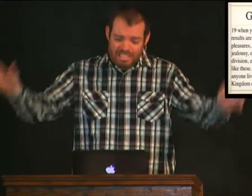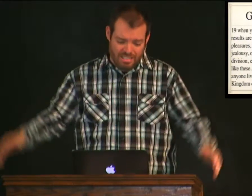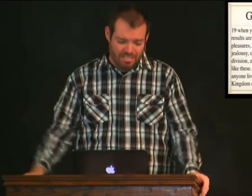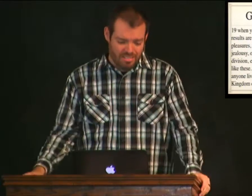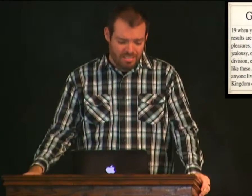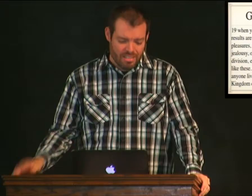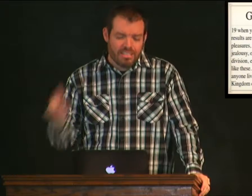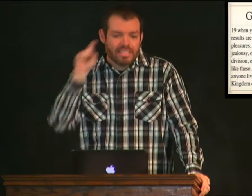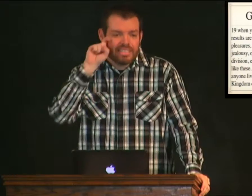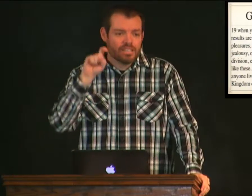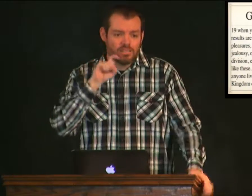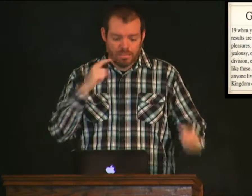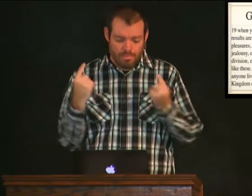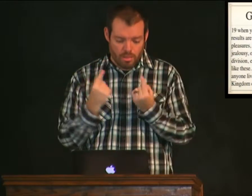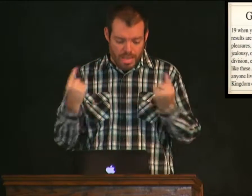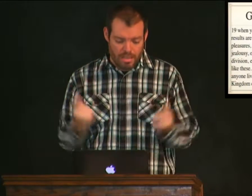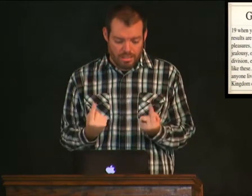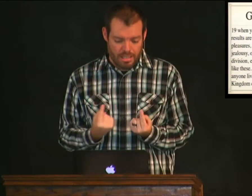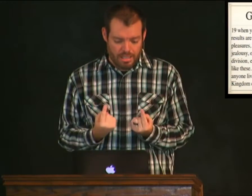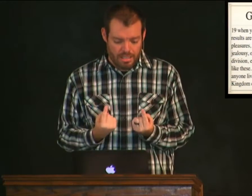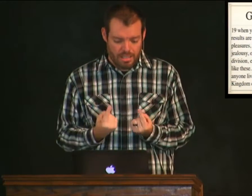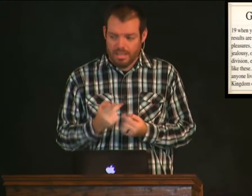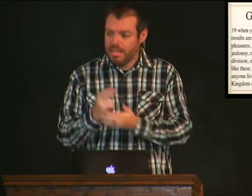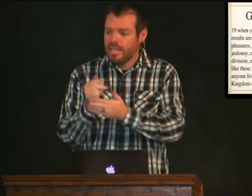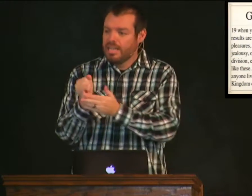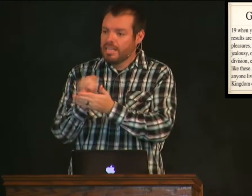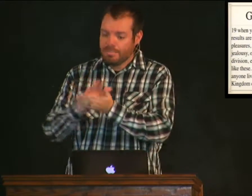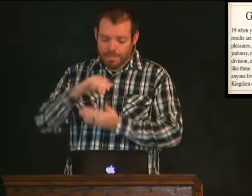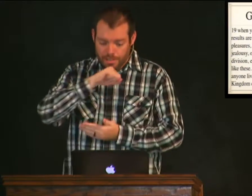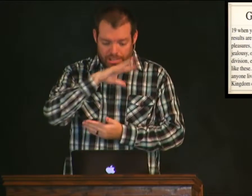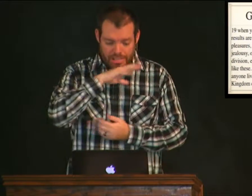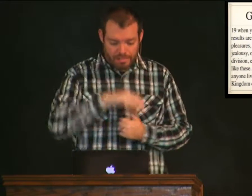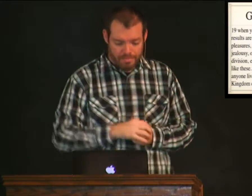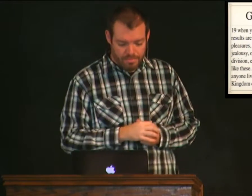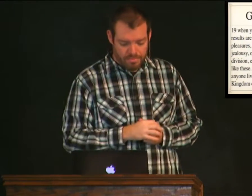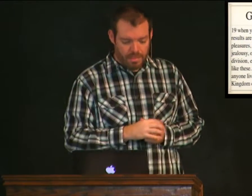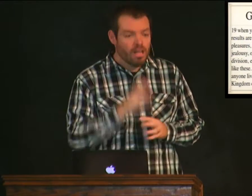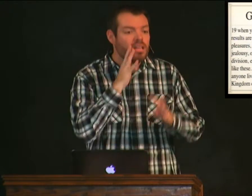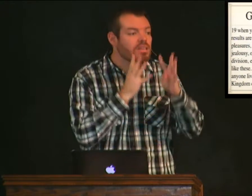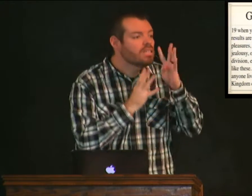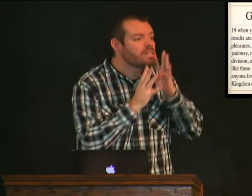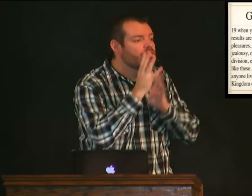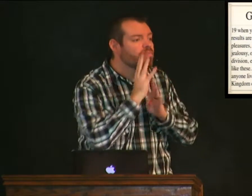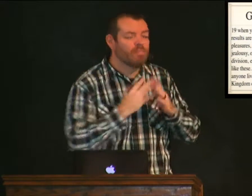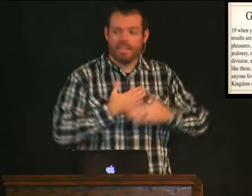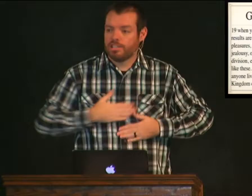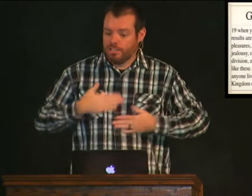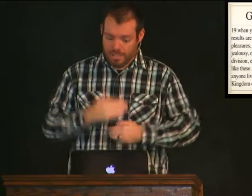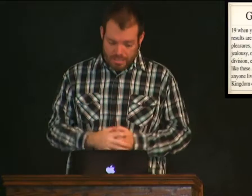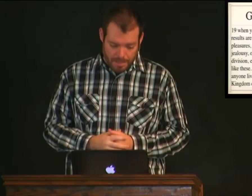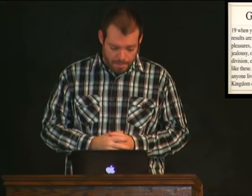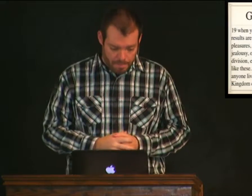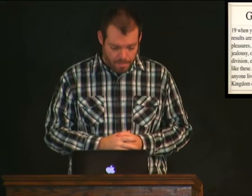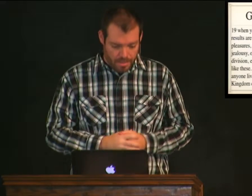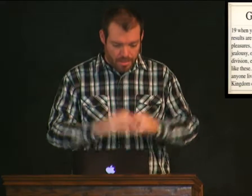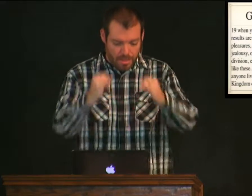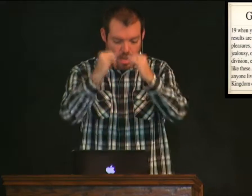are clear. Sexual immorality, impurity, lustful